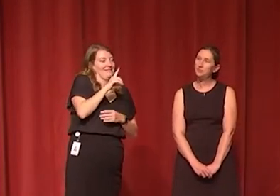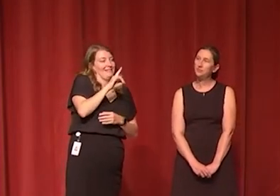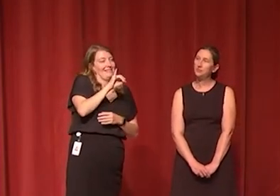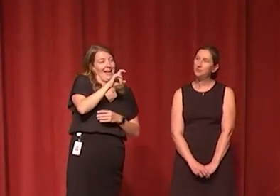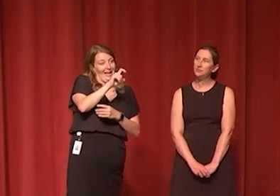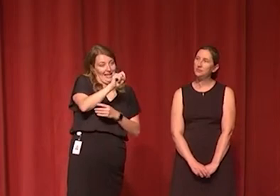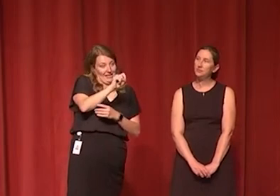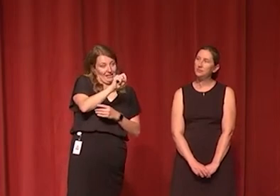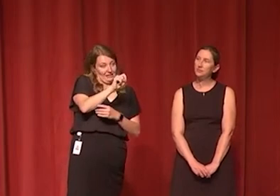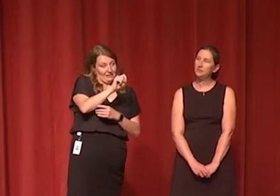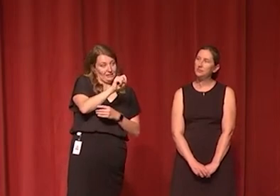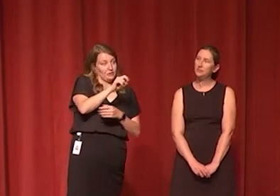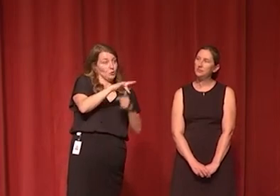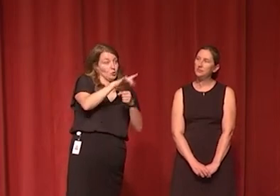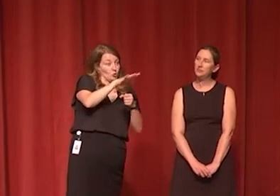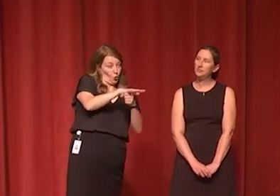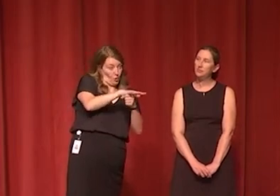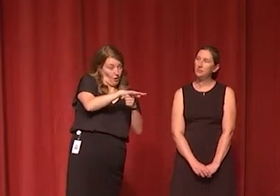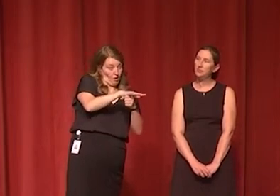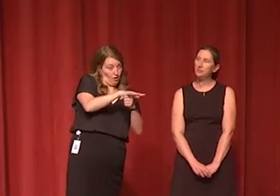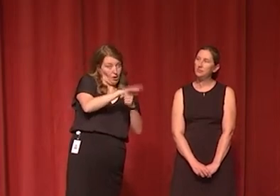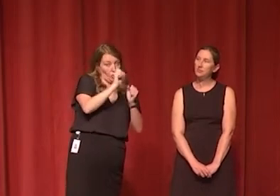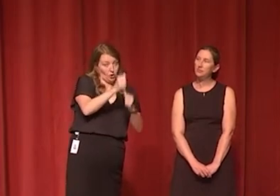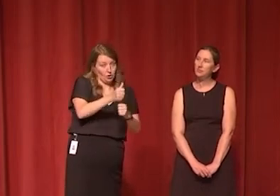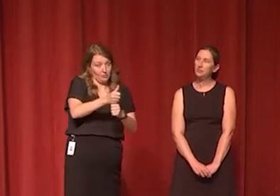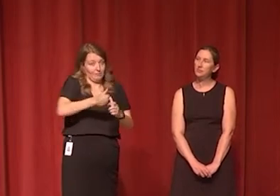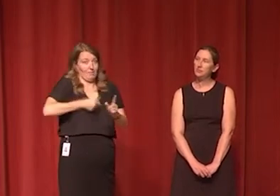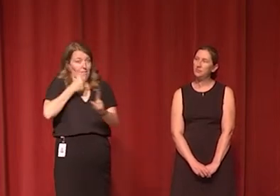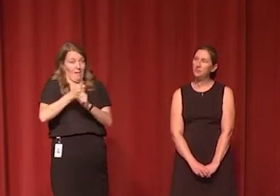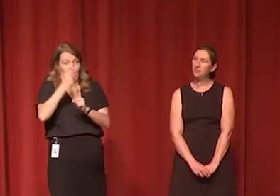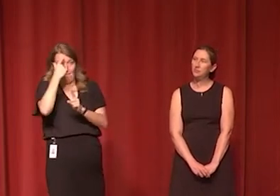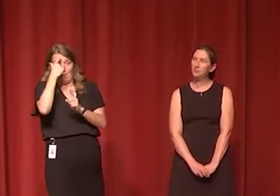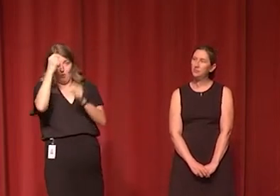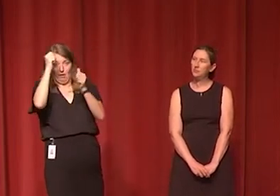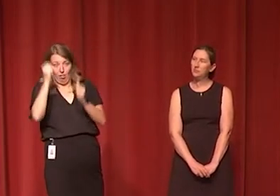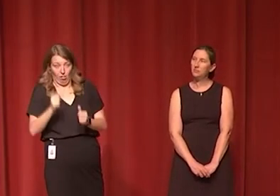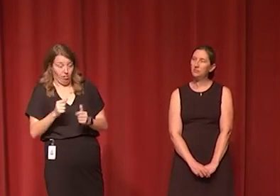and memory issues. Is that true?